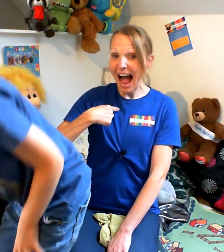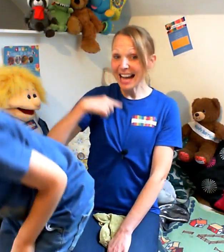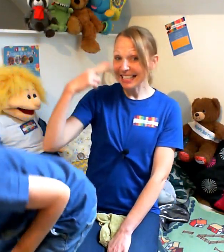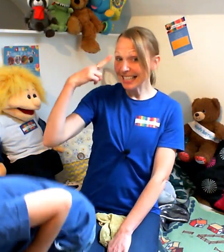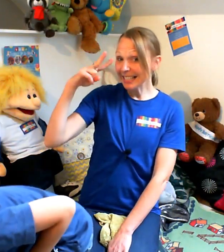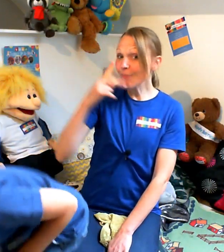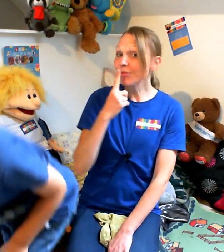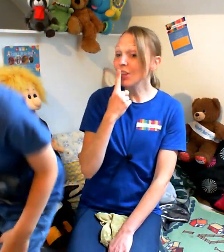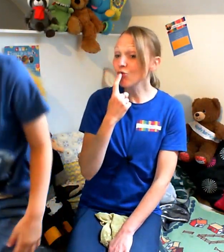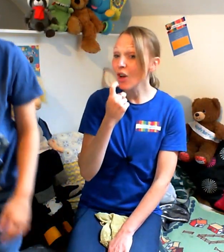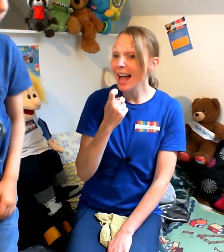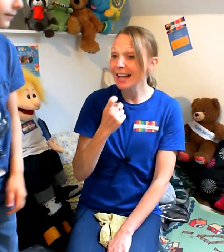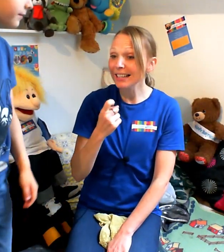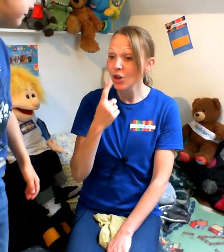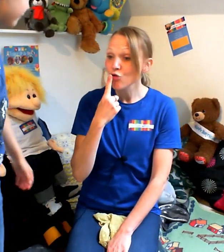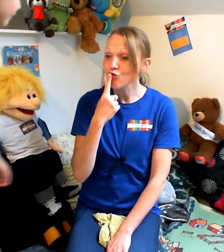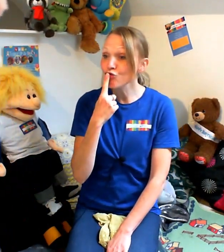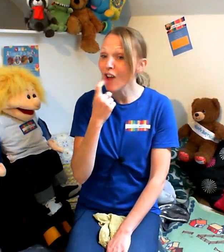I see something red. Red.